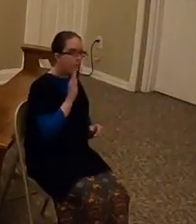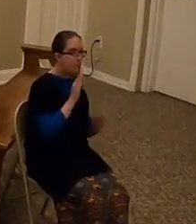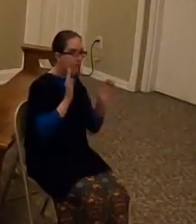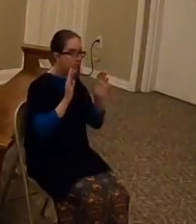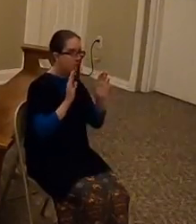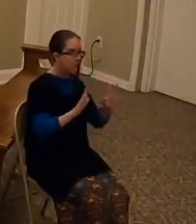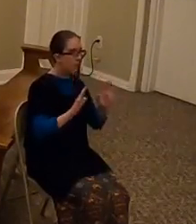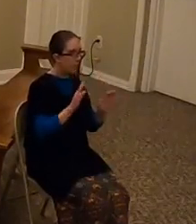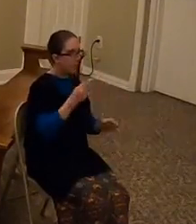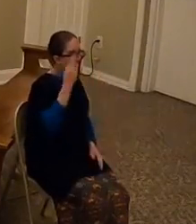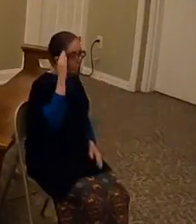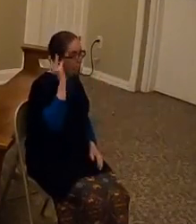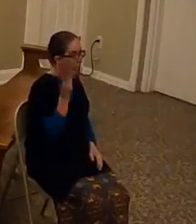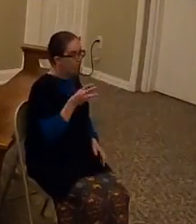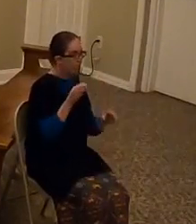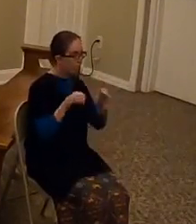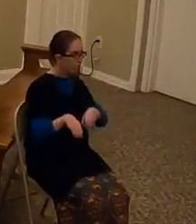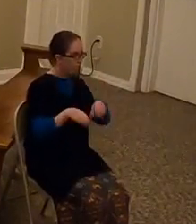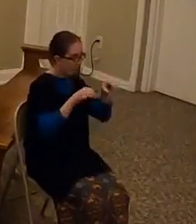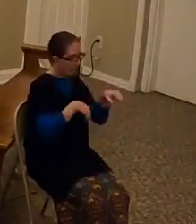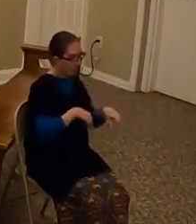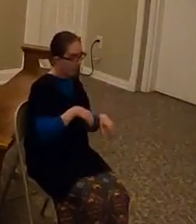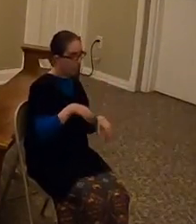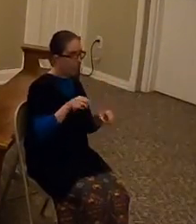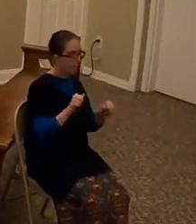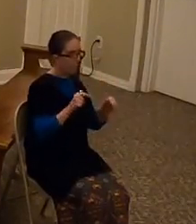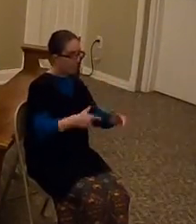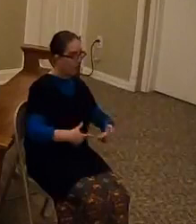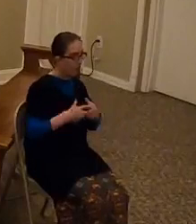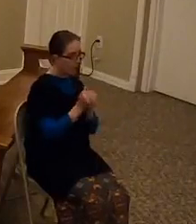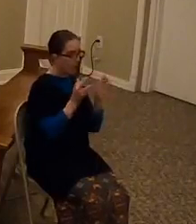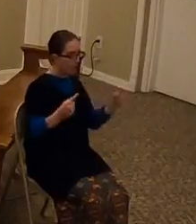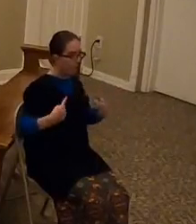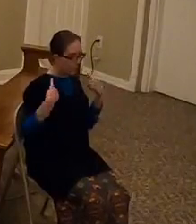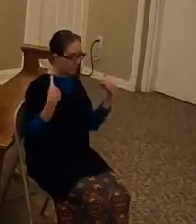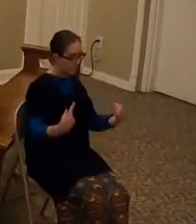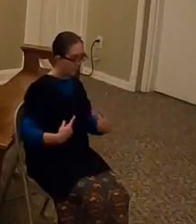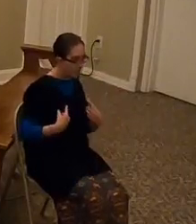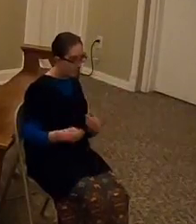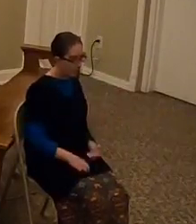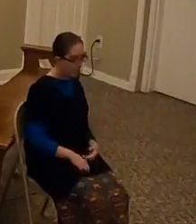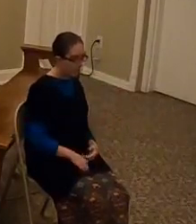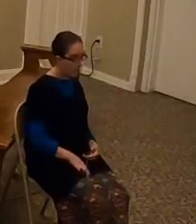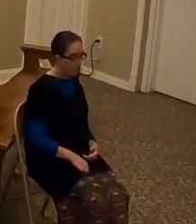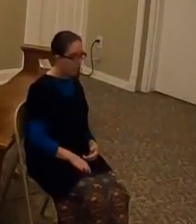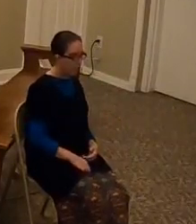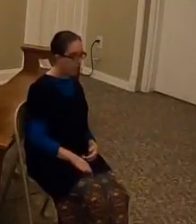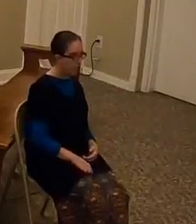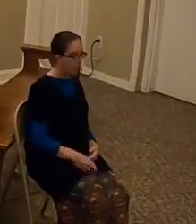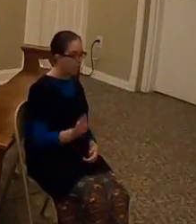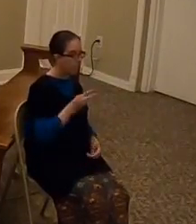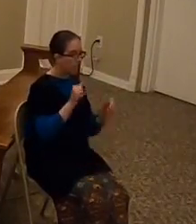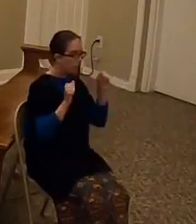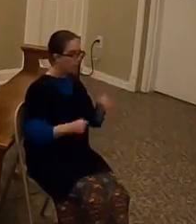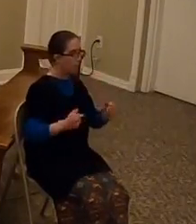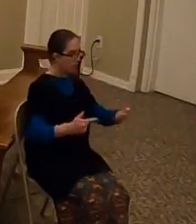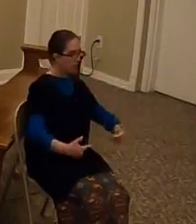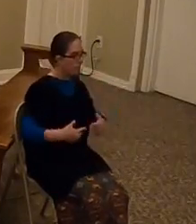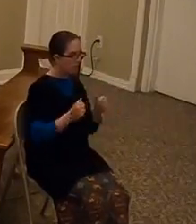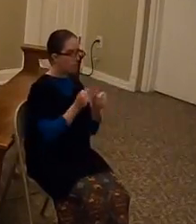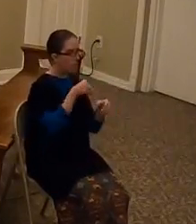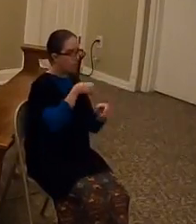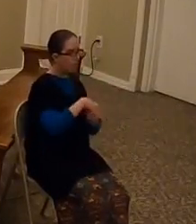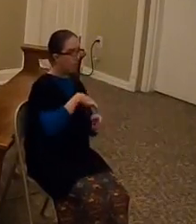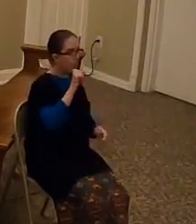perfection. But you know what we can do? We can live without sin. Amen. We can live